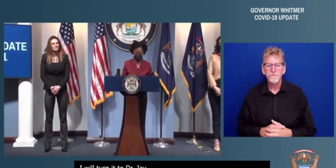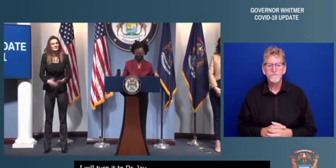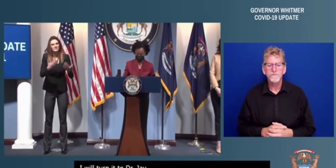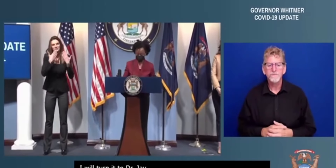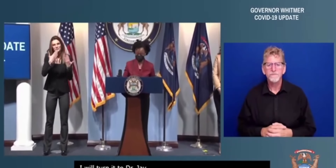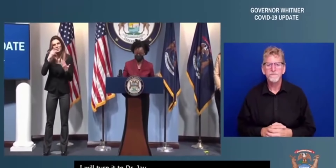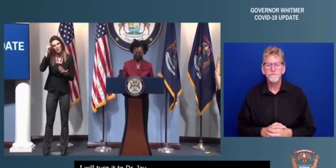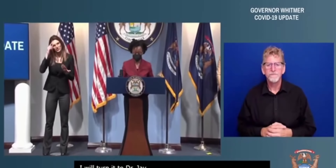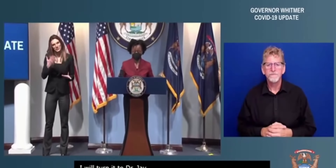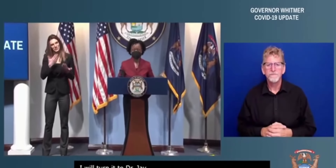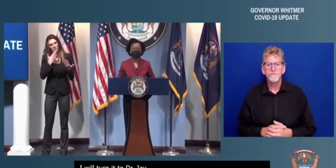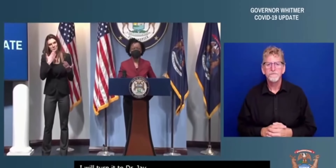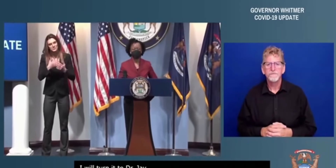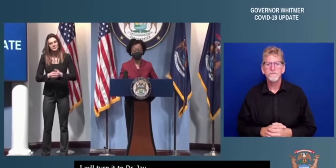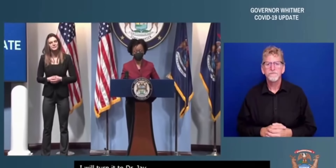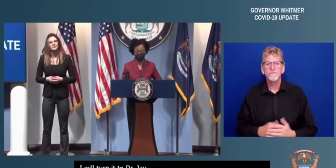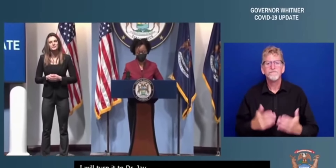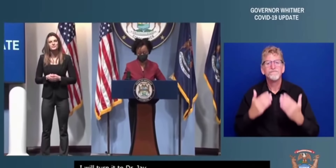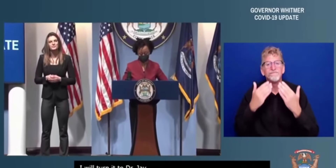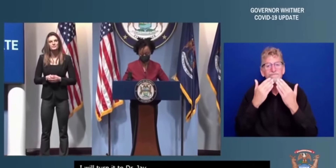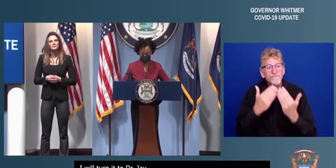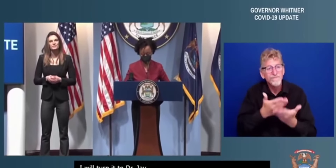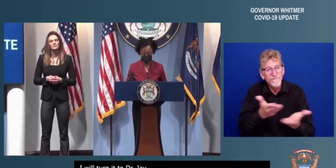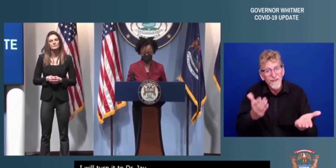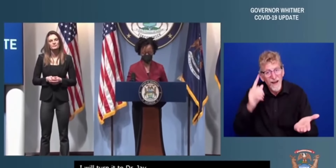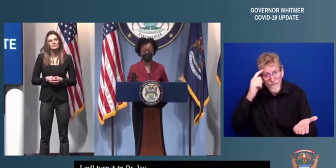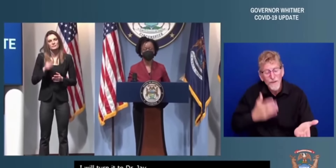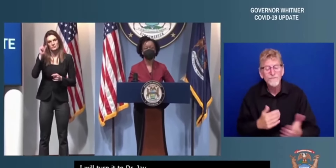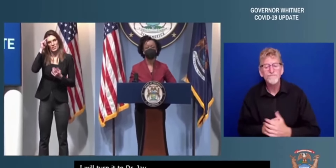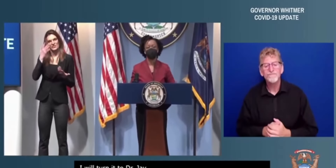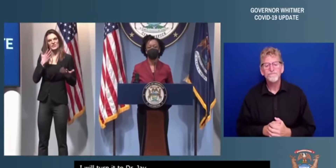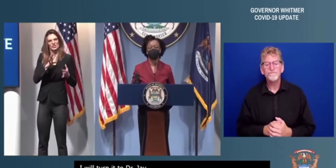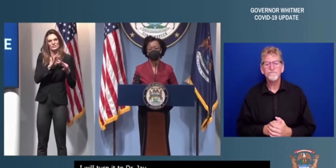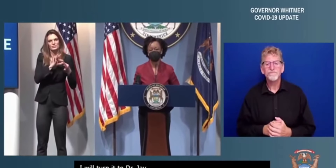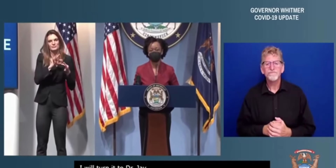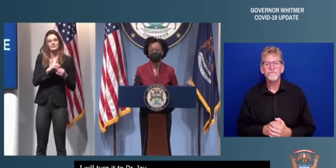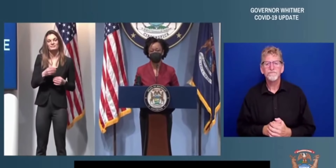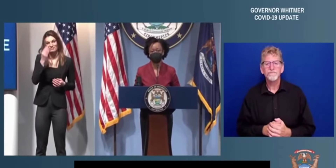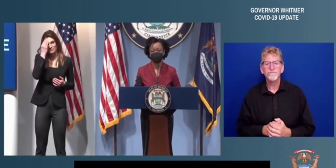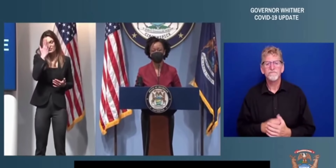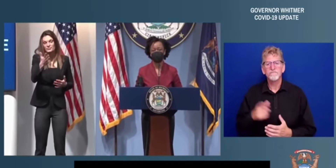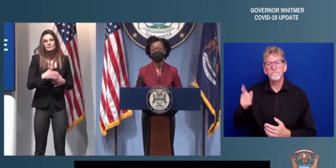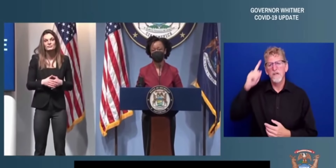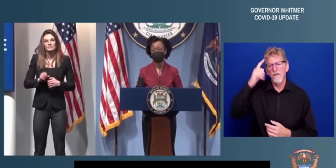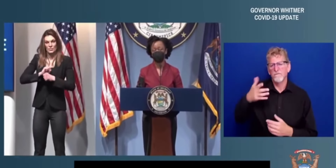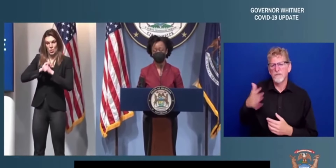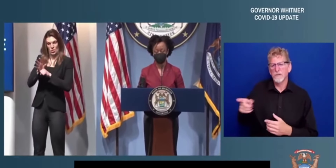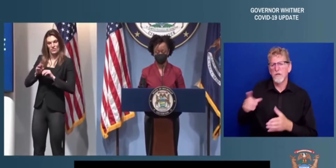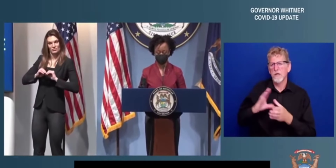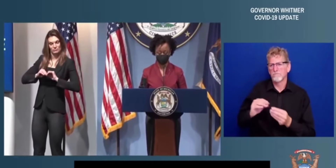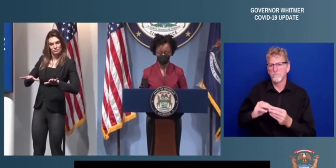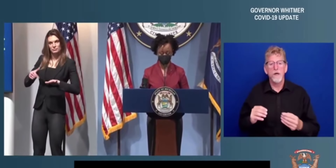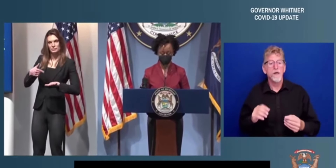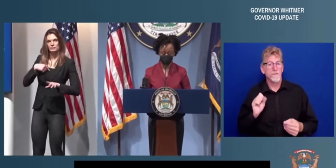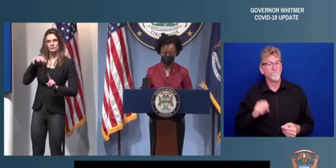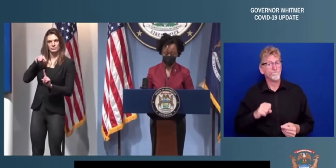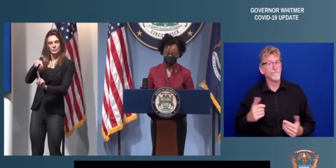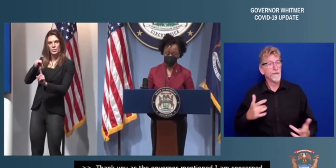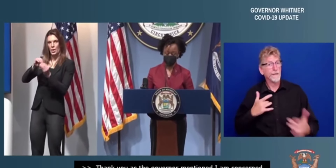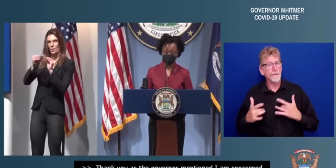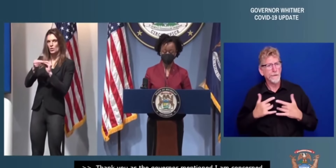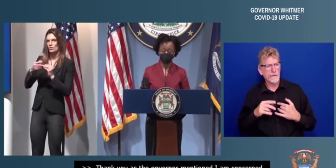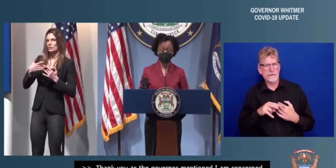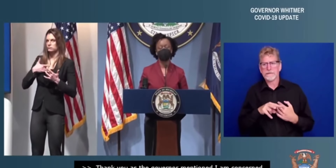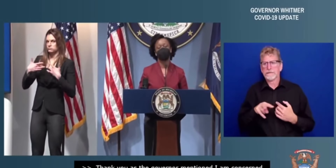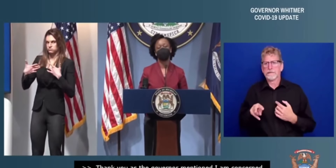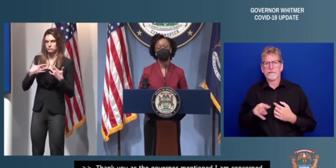Thank you, Governor. So as the governor mentioned, I am quite concerned with what we are seeing in our data.